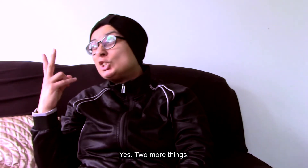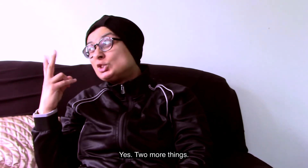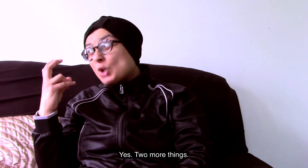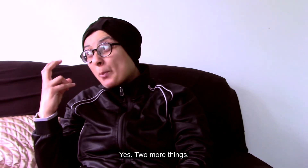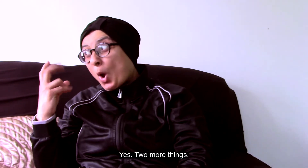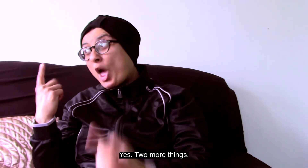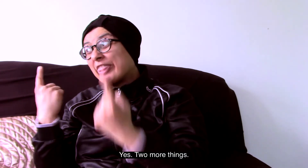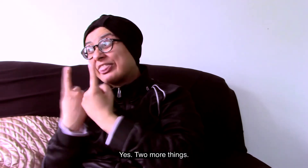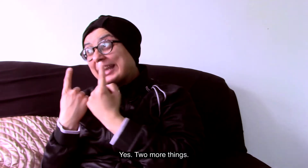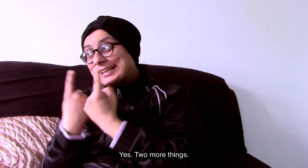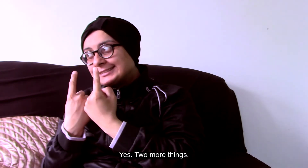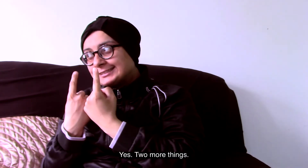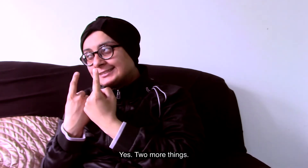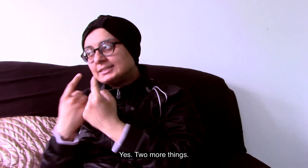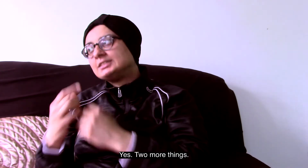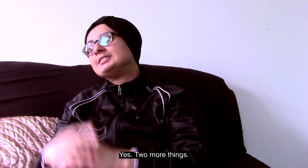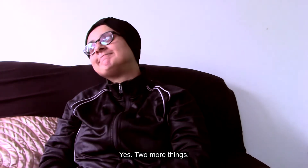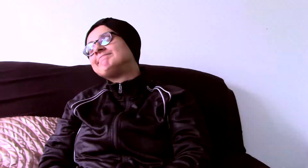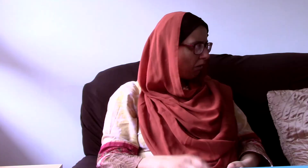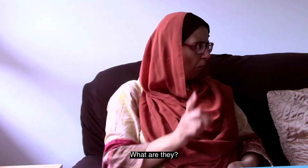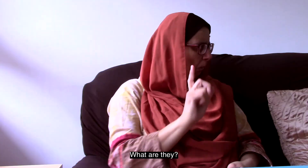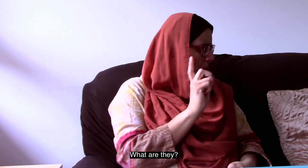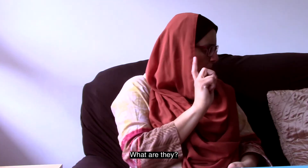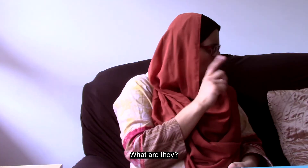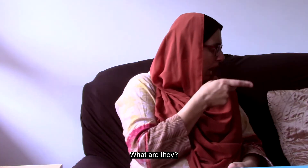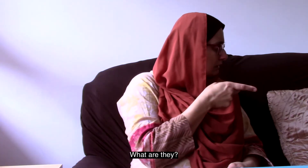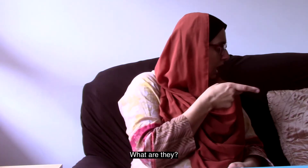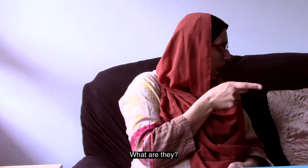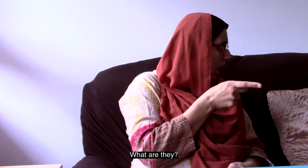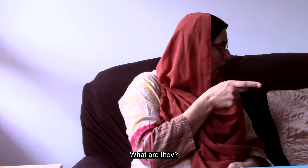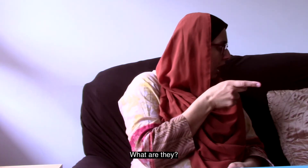Yeah, 2 more things. What are they?